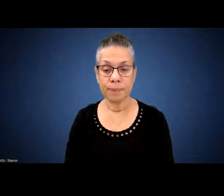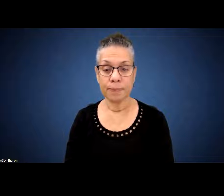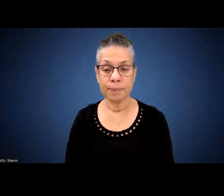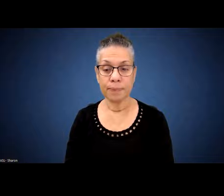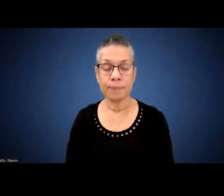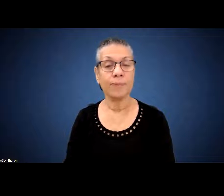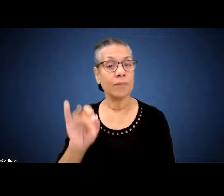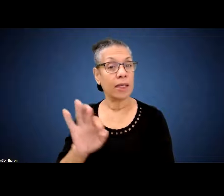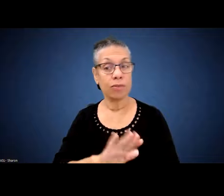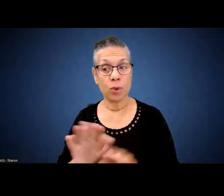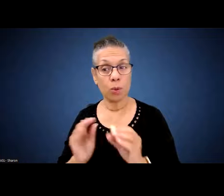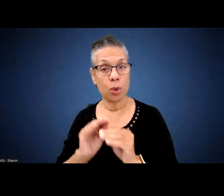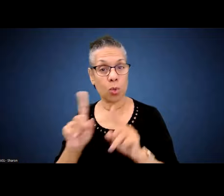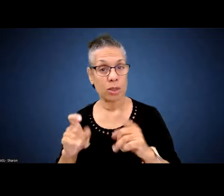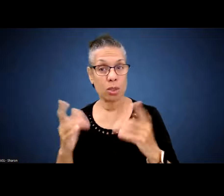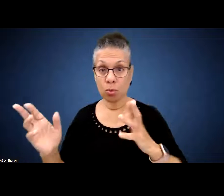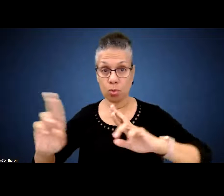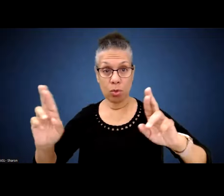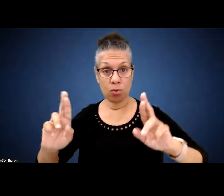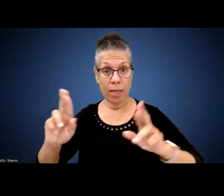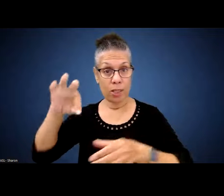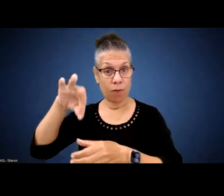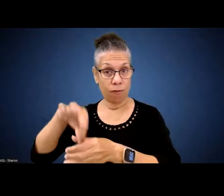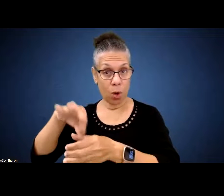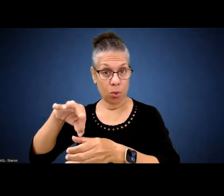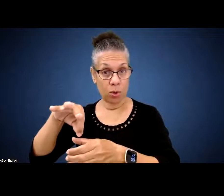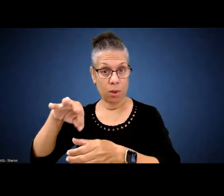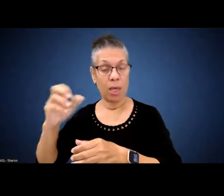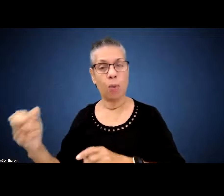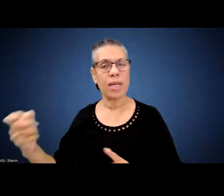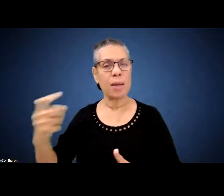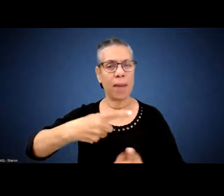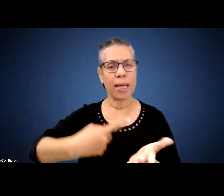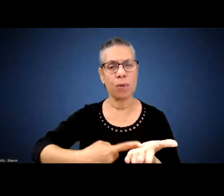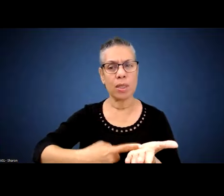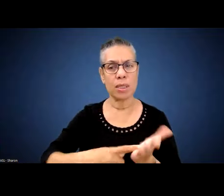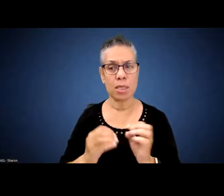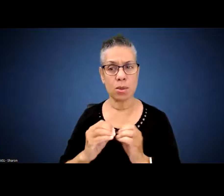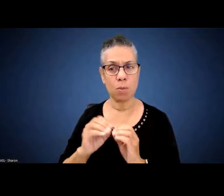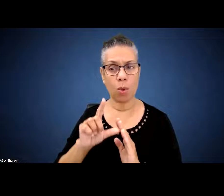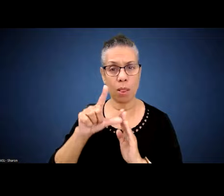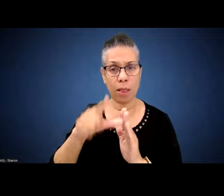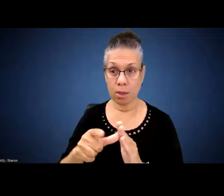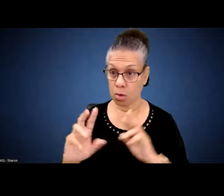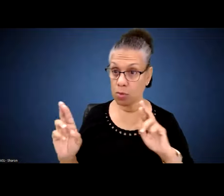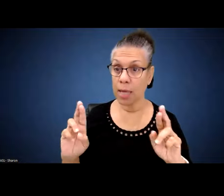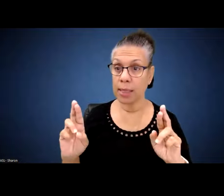If not, then should we go ahead with the vote and then we can return to this portion of the discussion later on in this meeting?